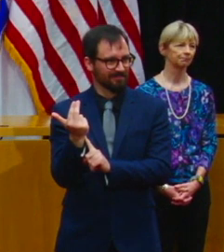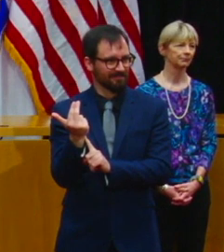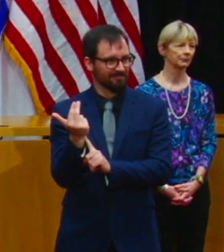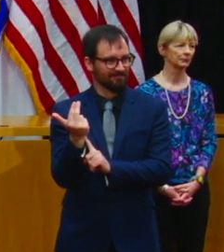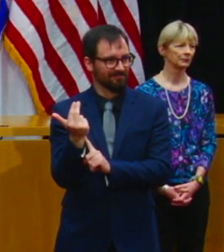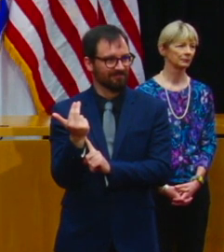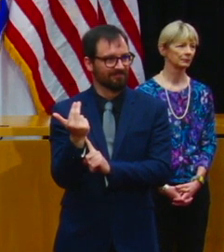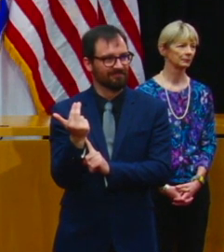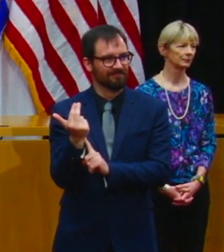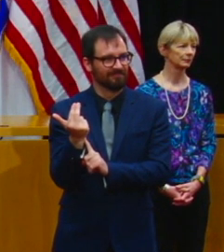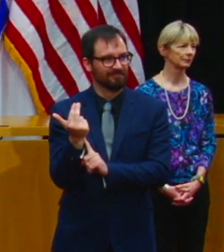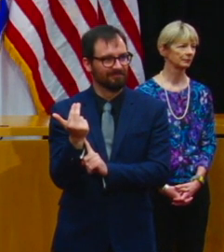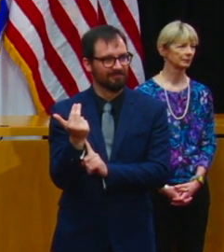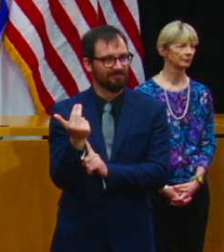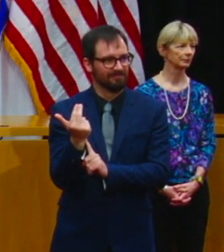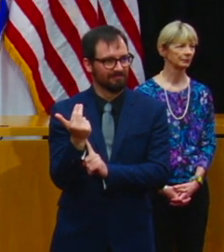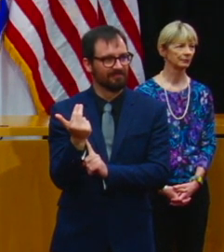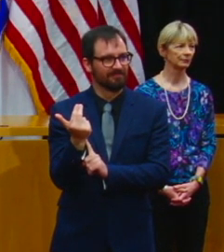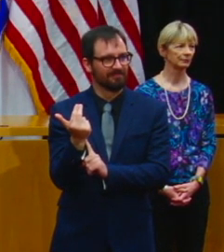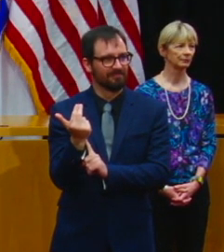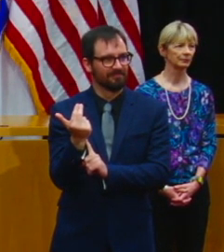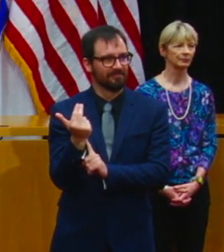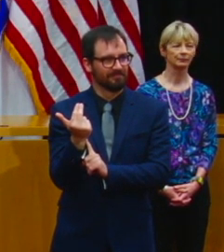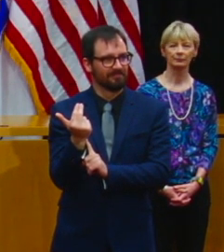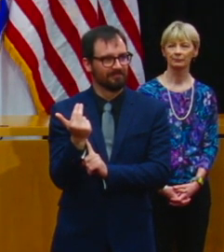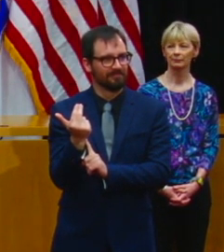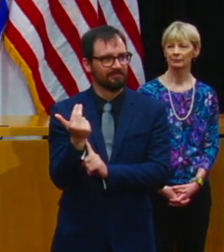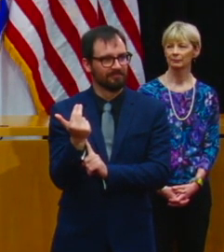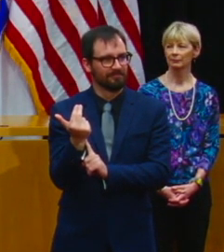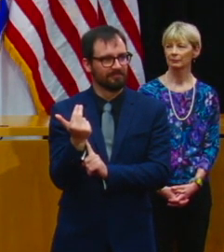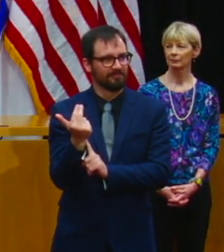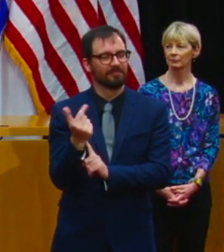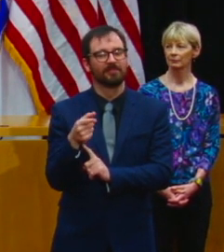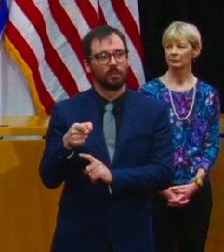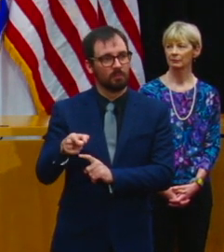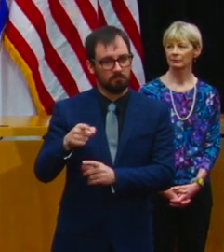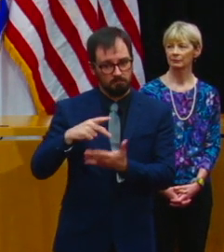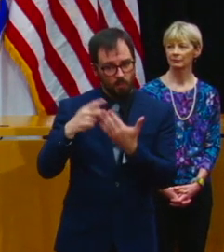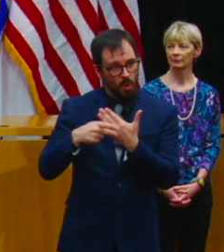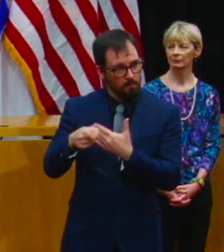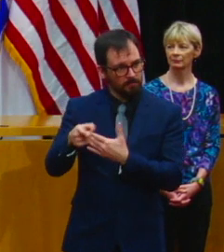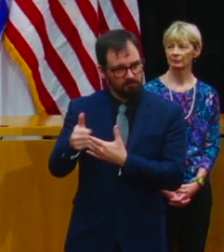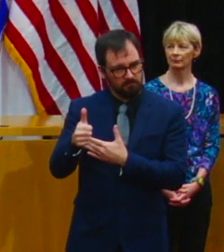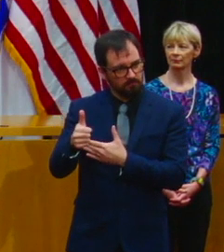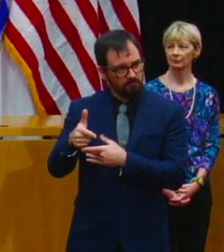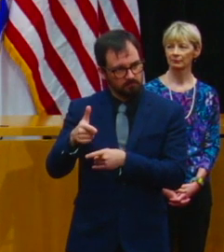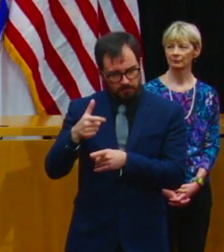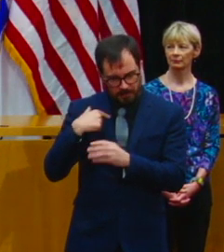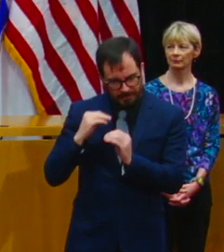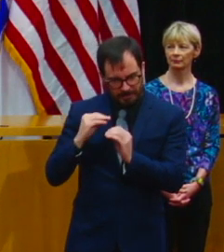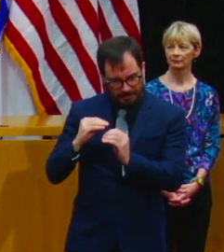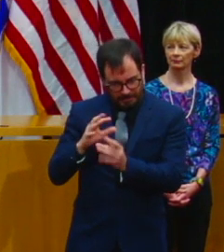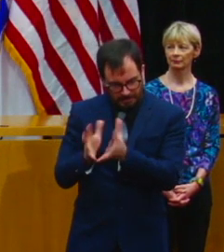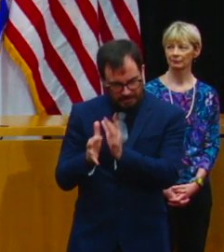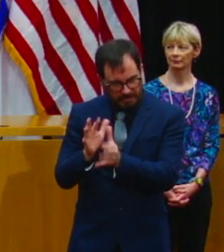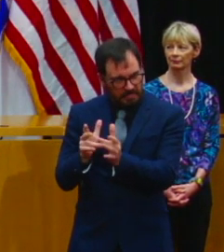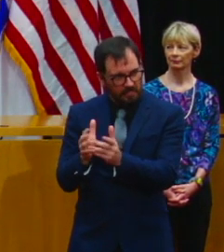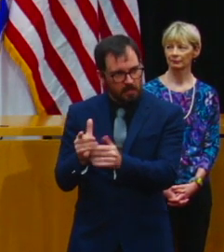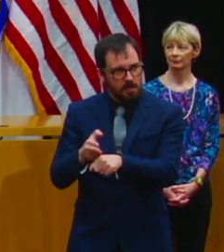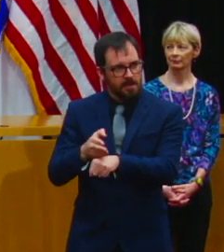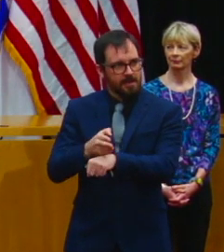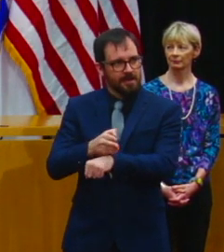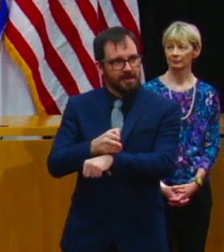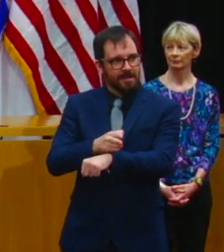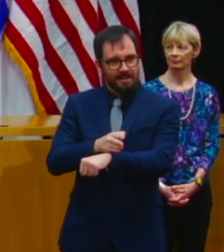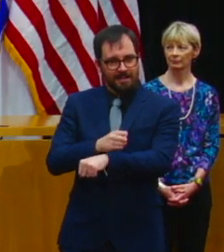teach the program the statistics that underlie medicine. That took us 4 years, and we launched that product in March of 2017. Since